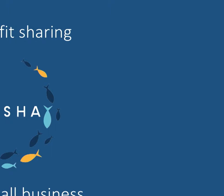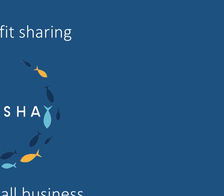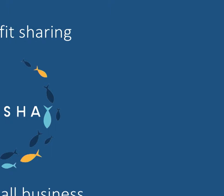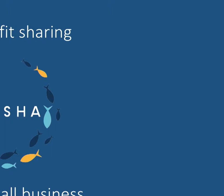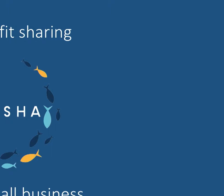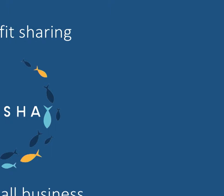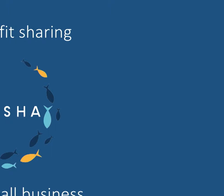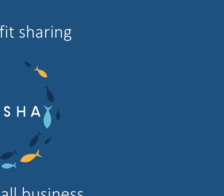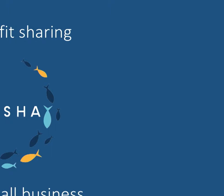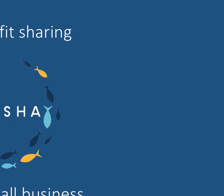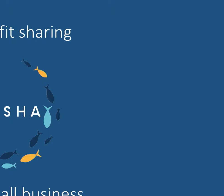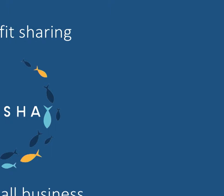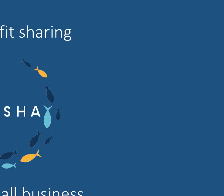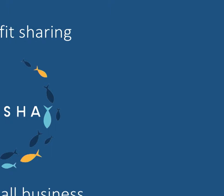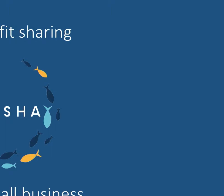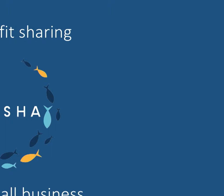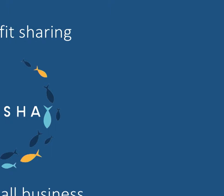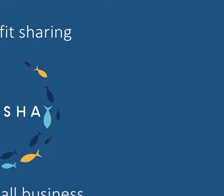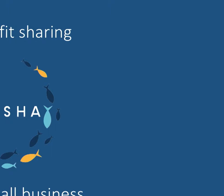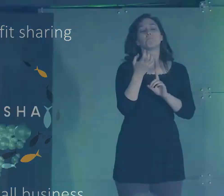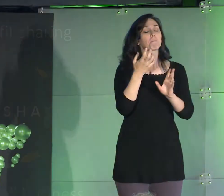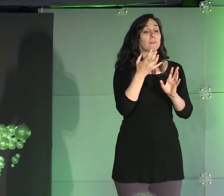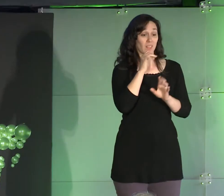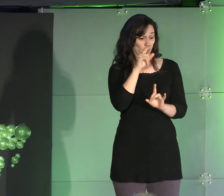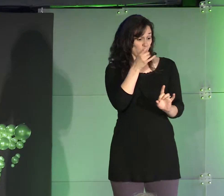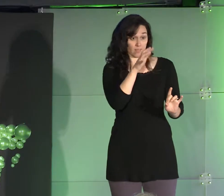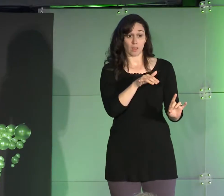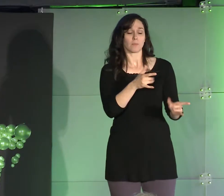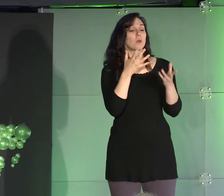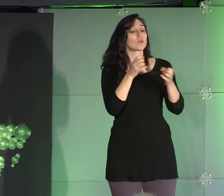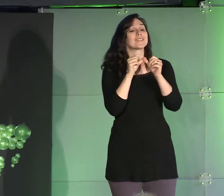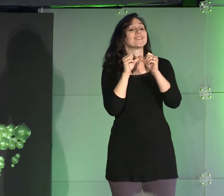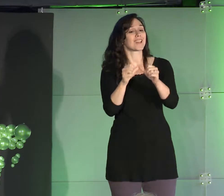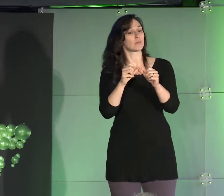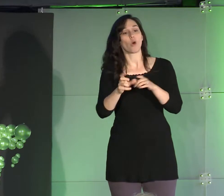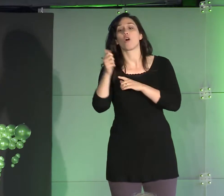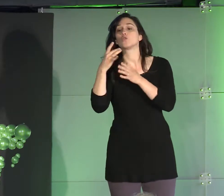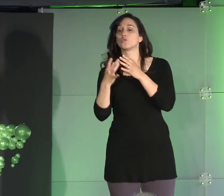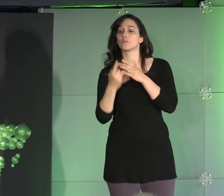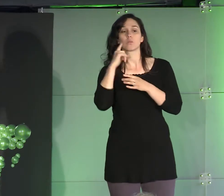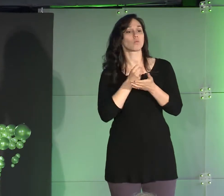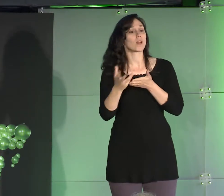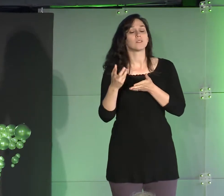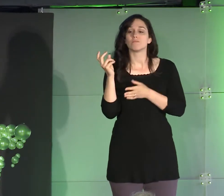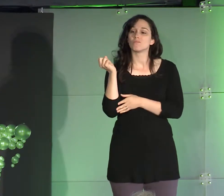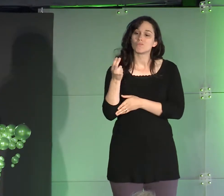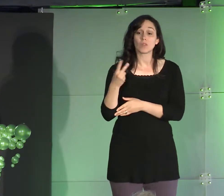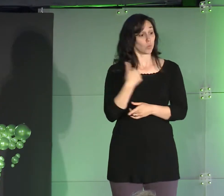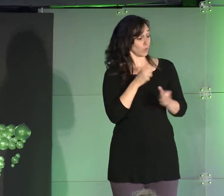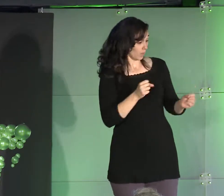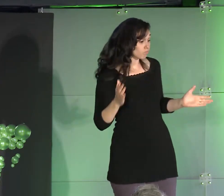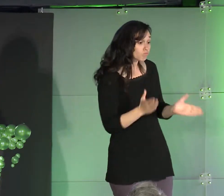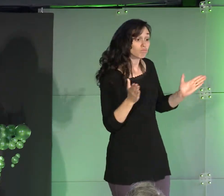their business is doing to the environment. And not only that are they looking for more sustainable alternatives to their waste, but we're actually able to incent them.